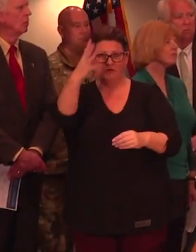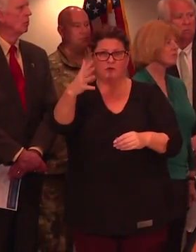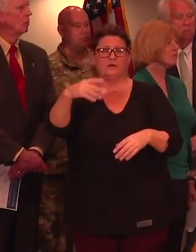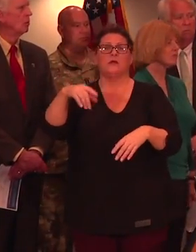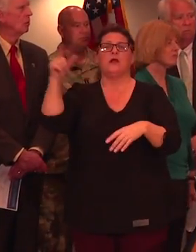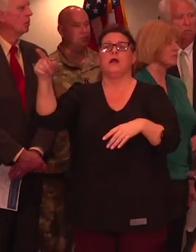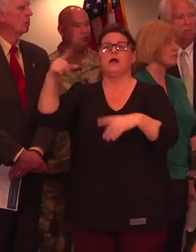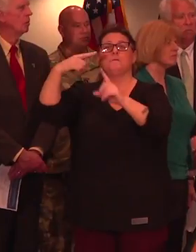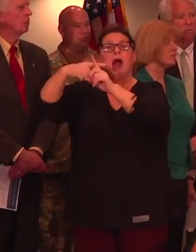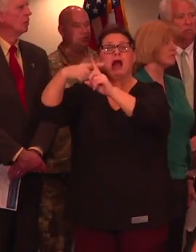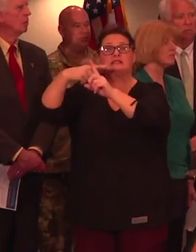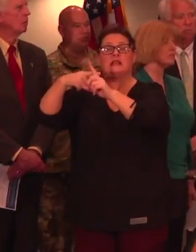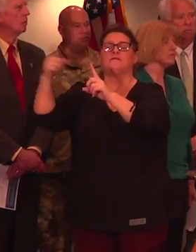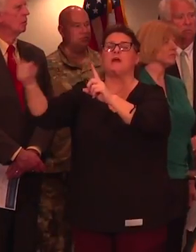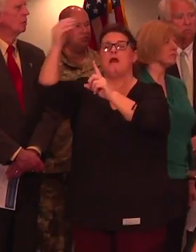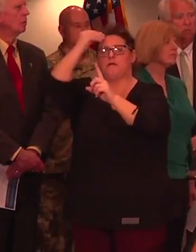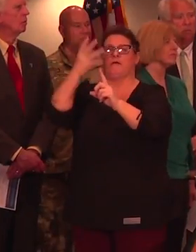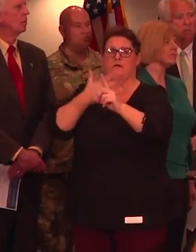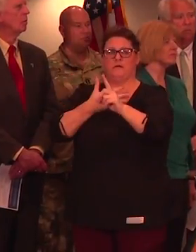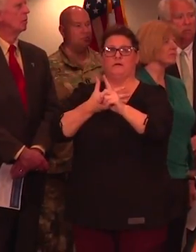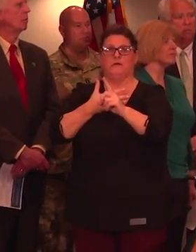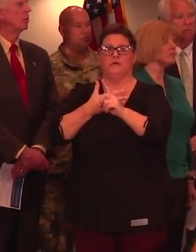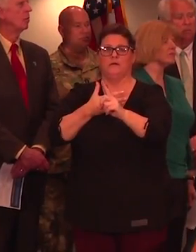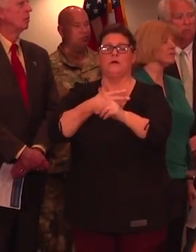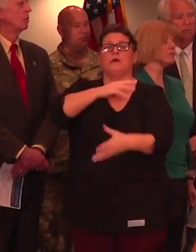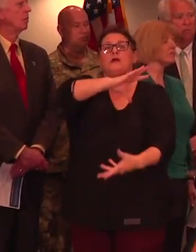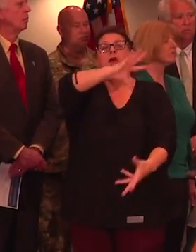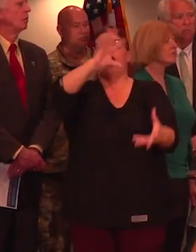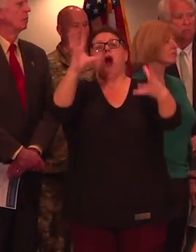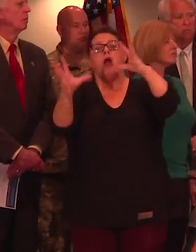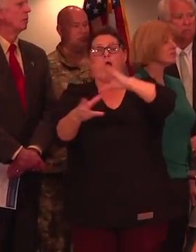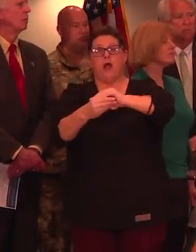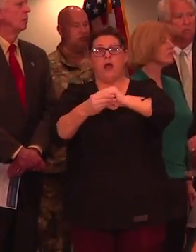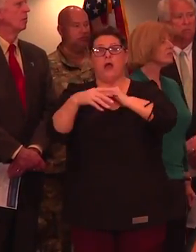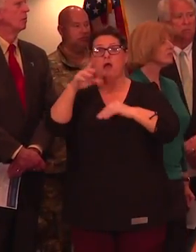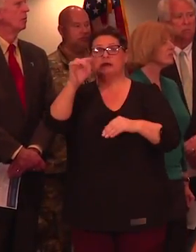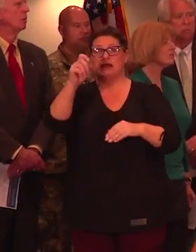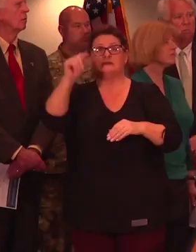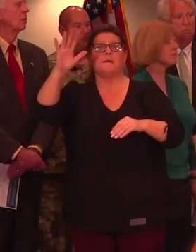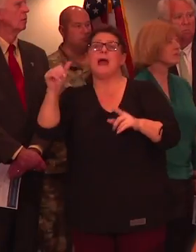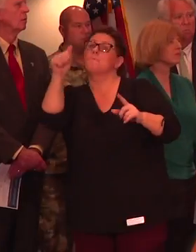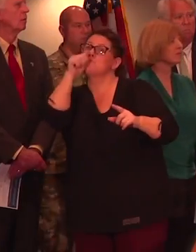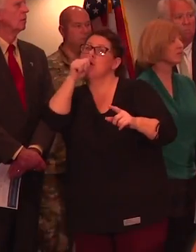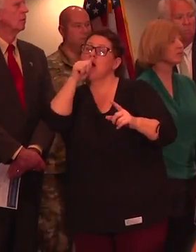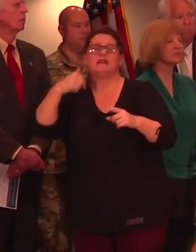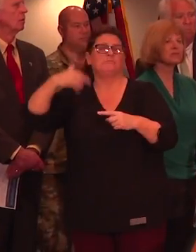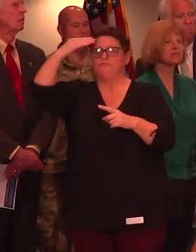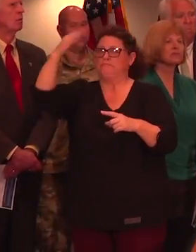positive reports to us. We don't know the total number of tests performed by private reference